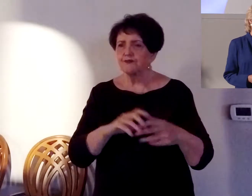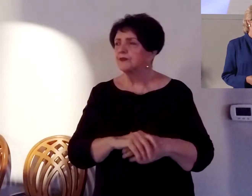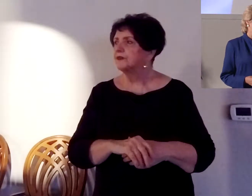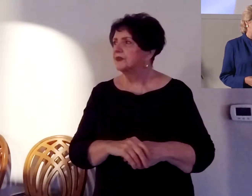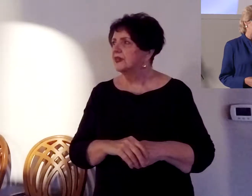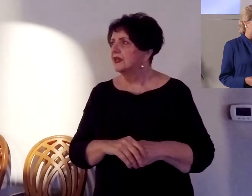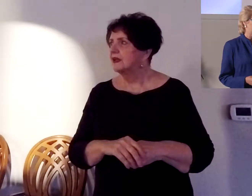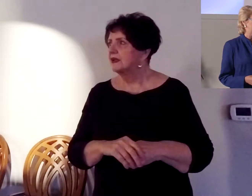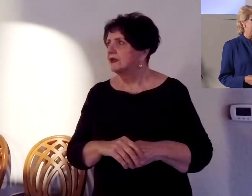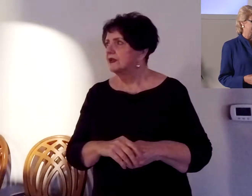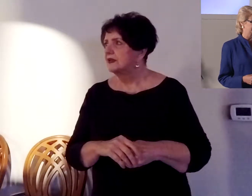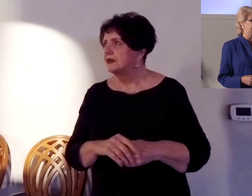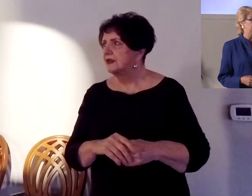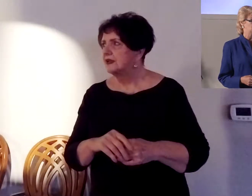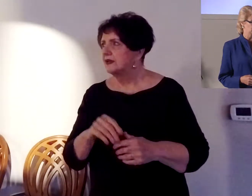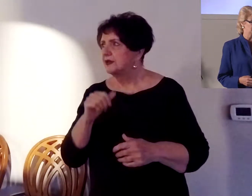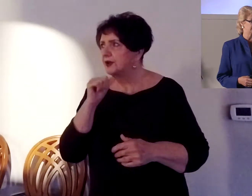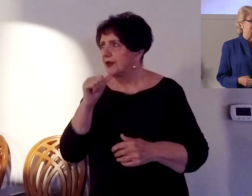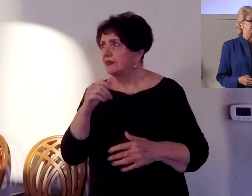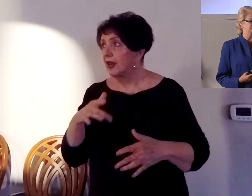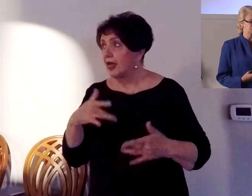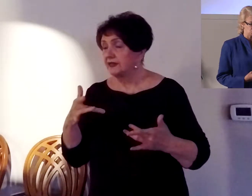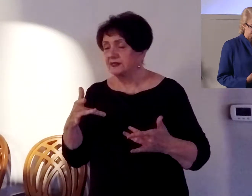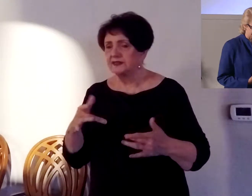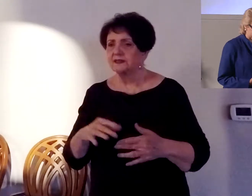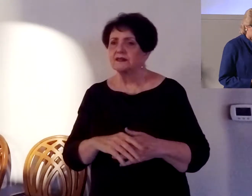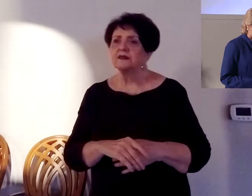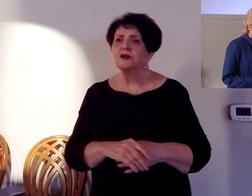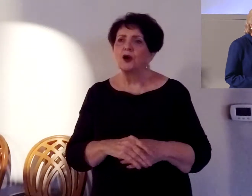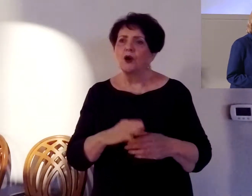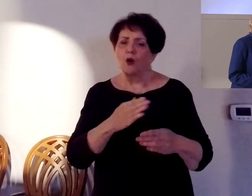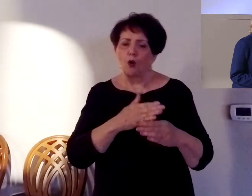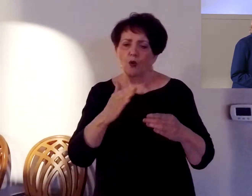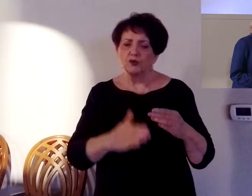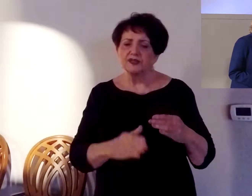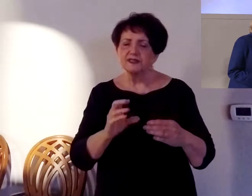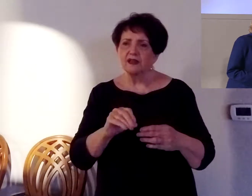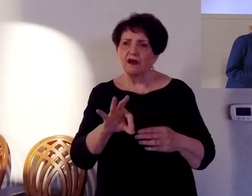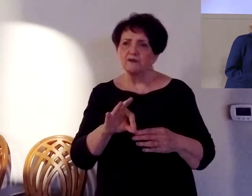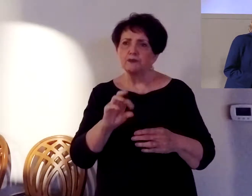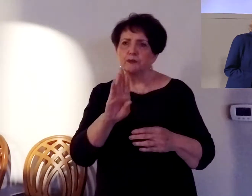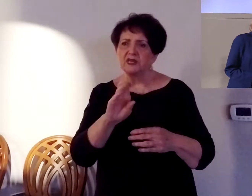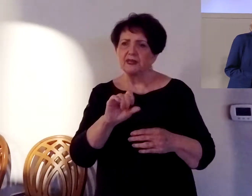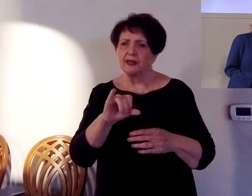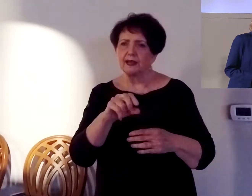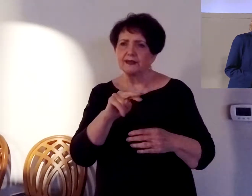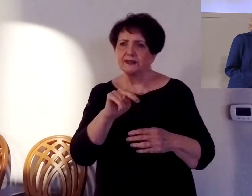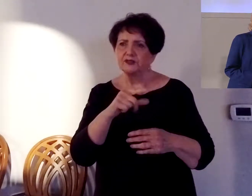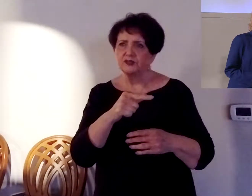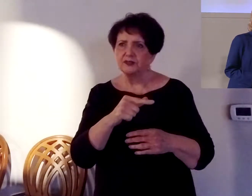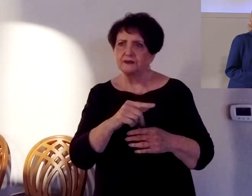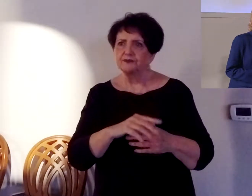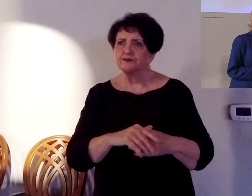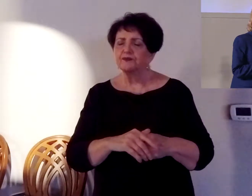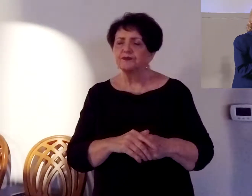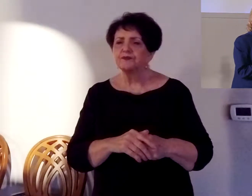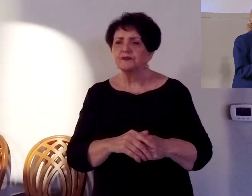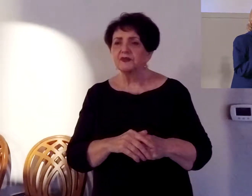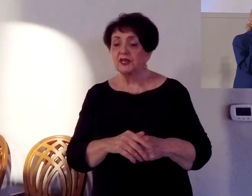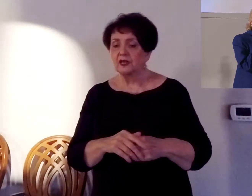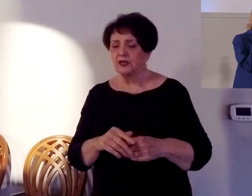unbearable lightness of being, right? That's the play on words. The Unbearable Wholeness of Being. And she